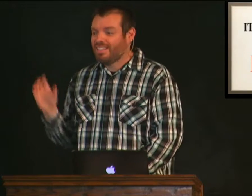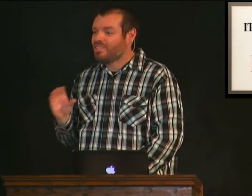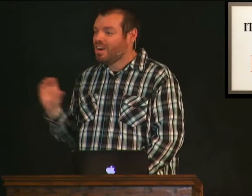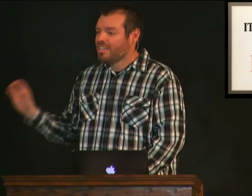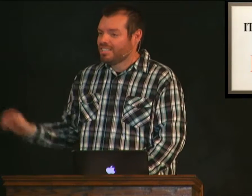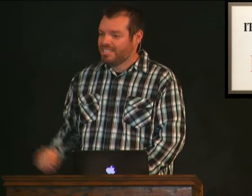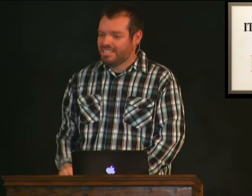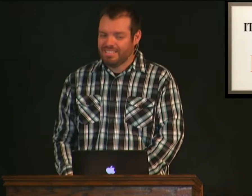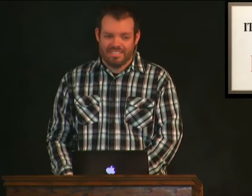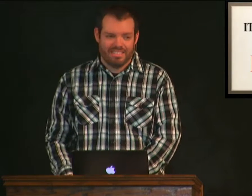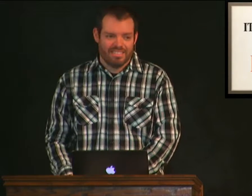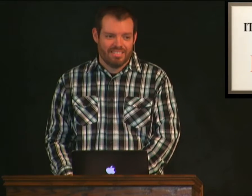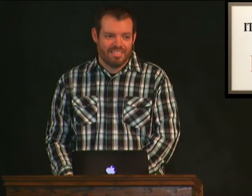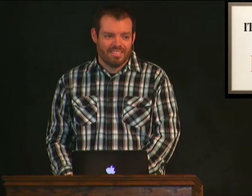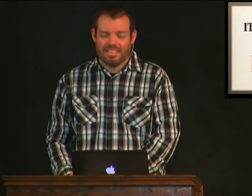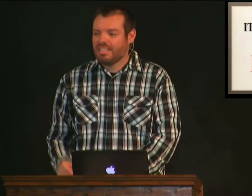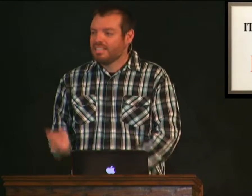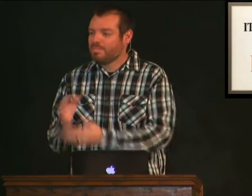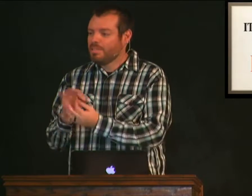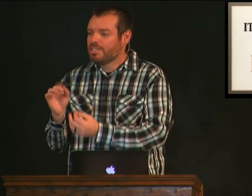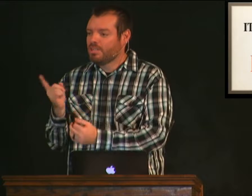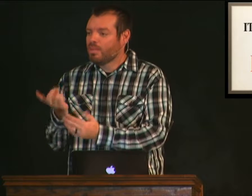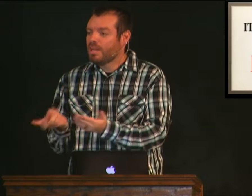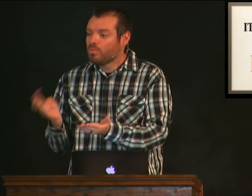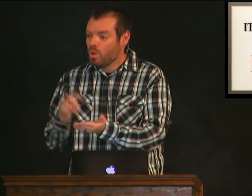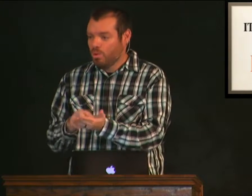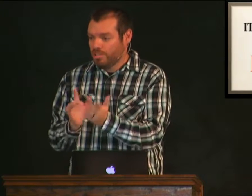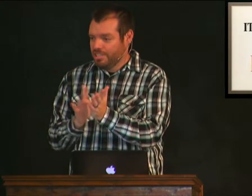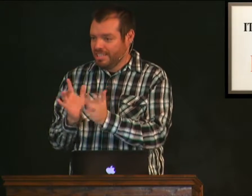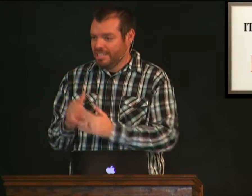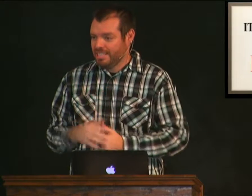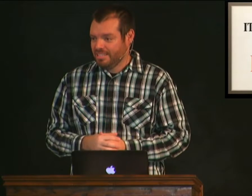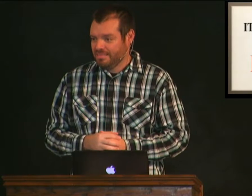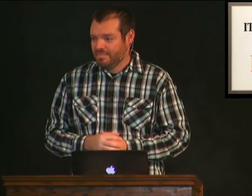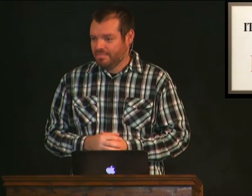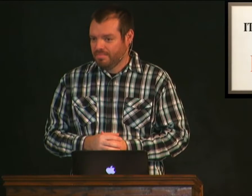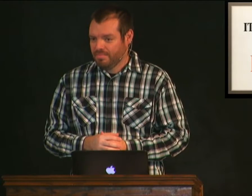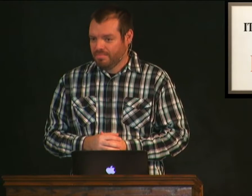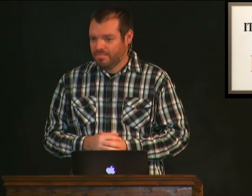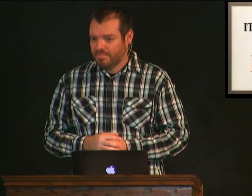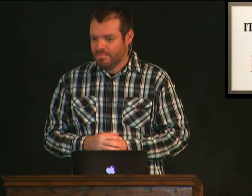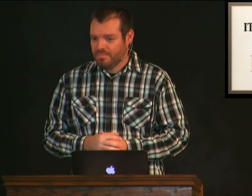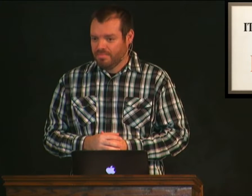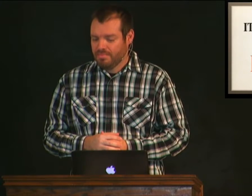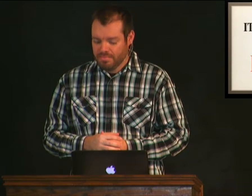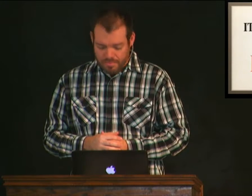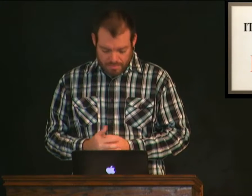and on the cross. The Spirit is the one that rose Jesus.